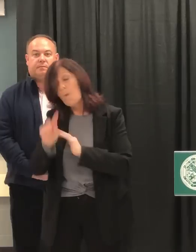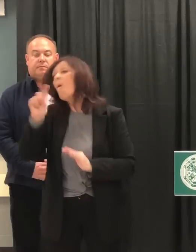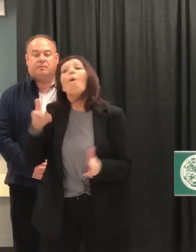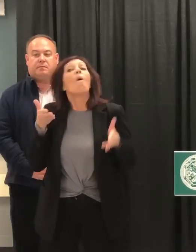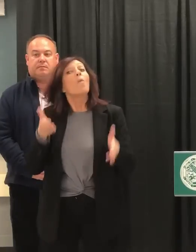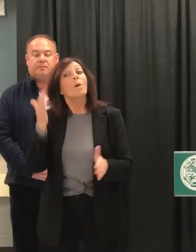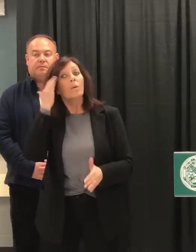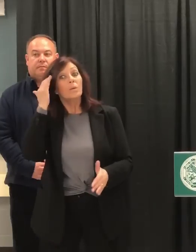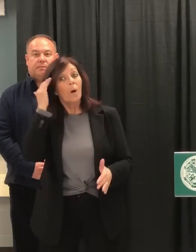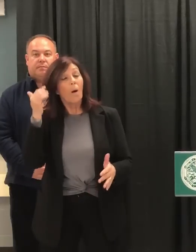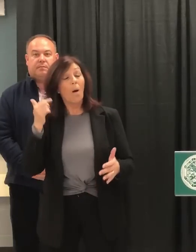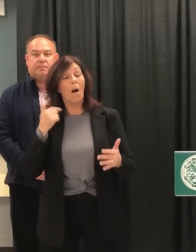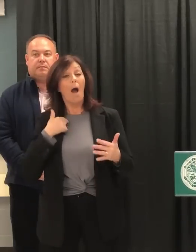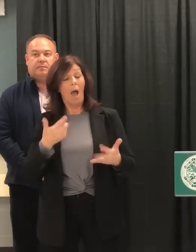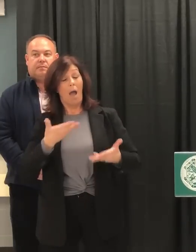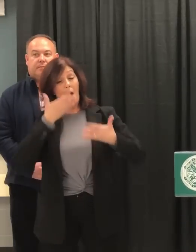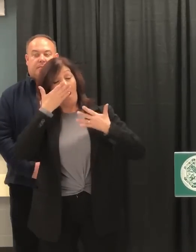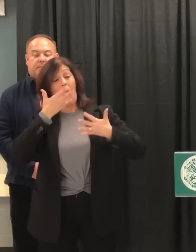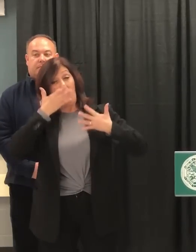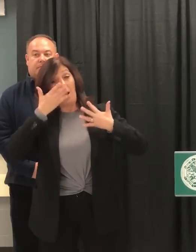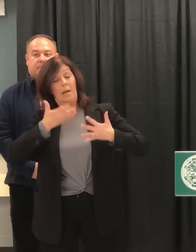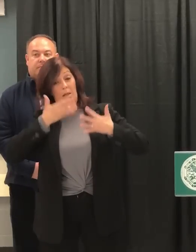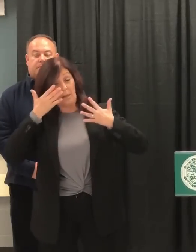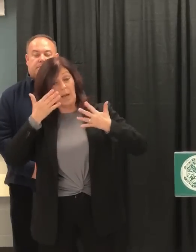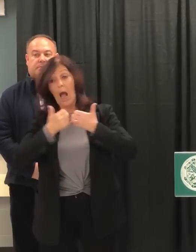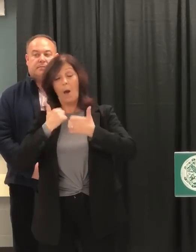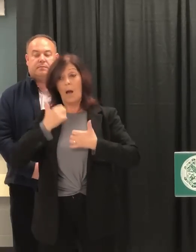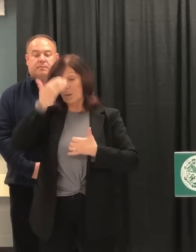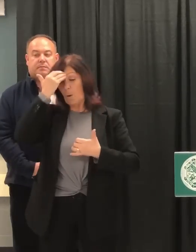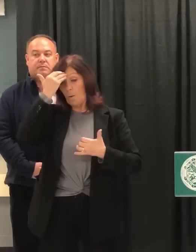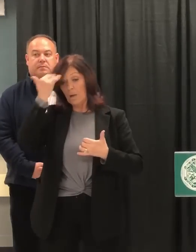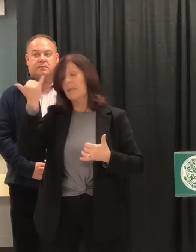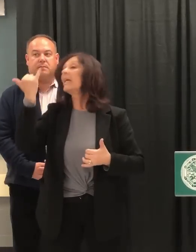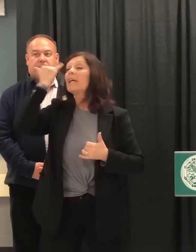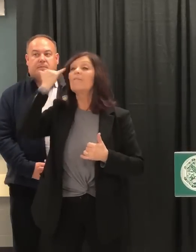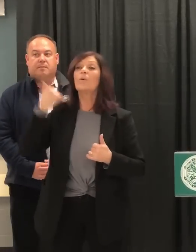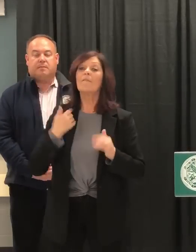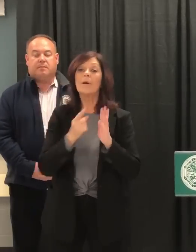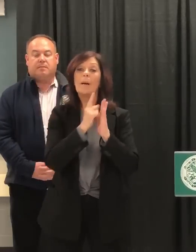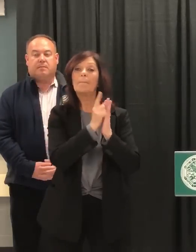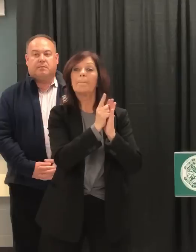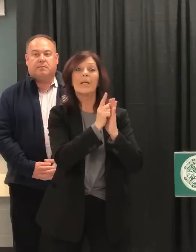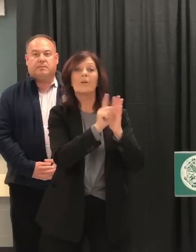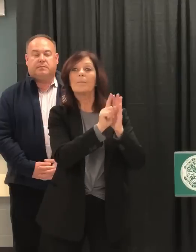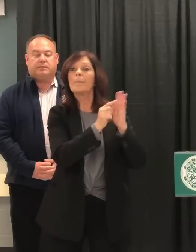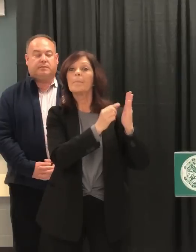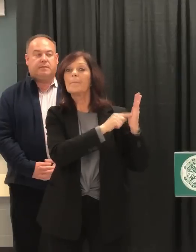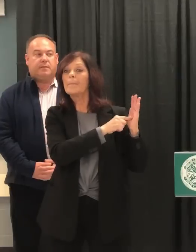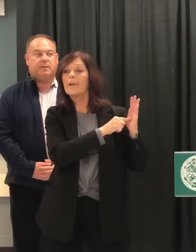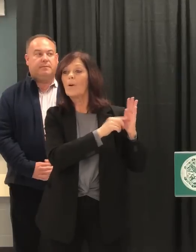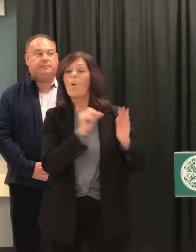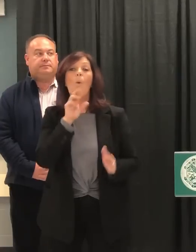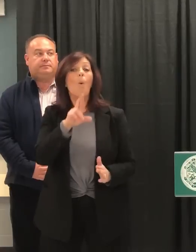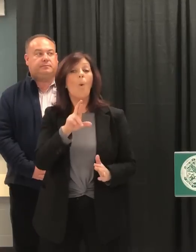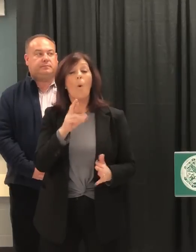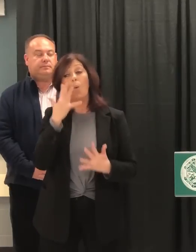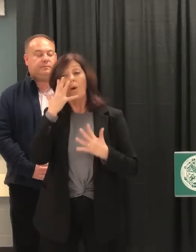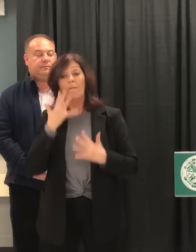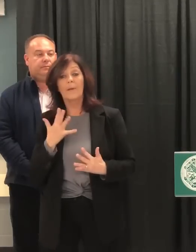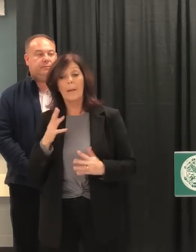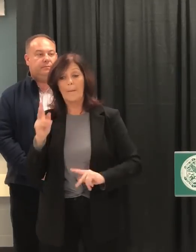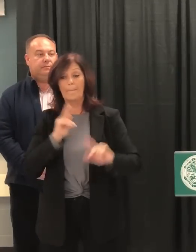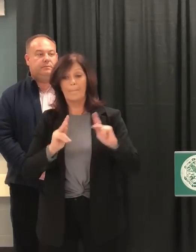going to know that you have carbon monoxide in your air is if you have a carbon monoxide detector, or if unfortunately